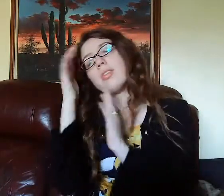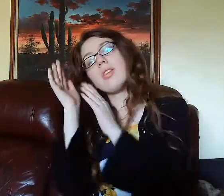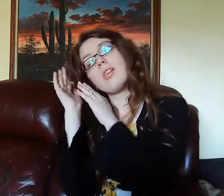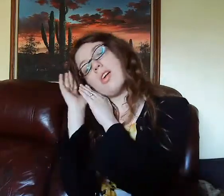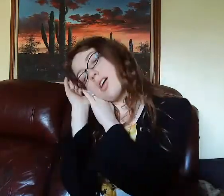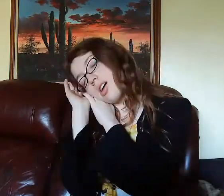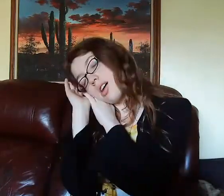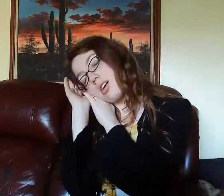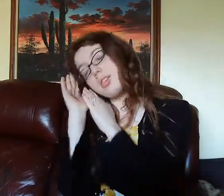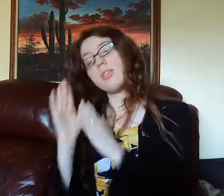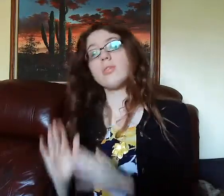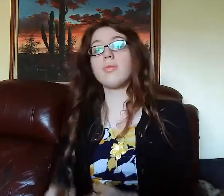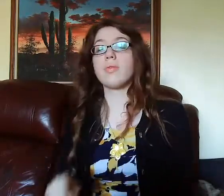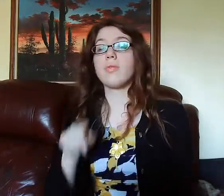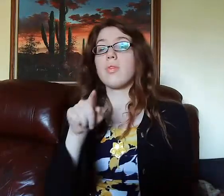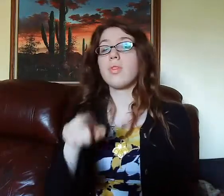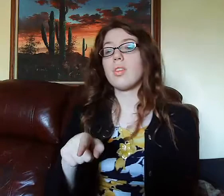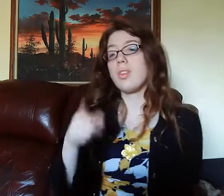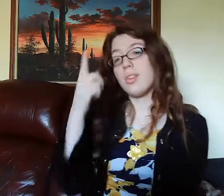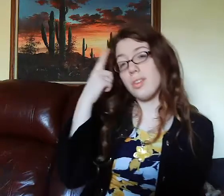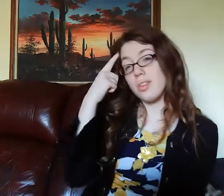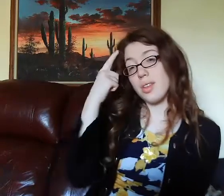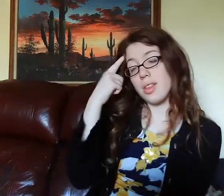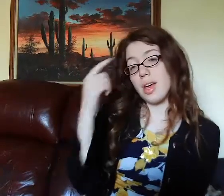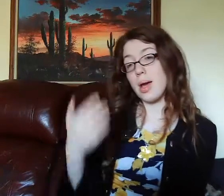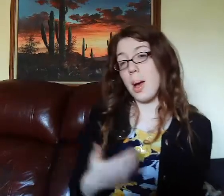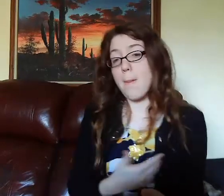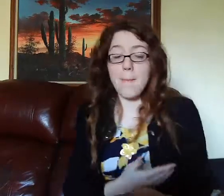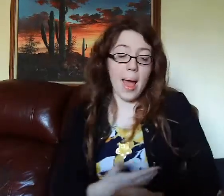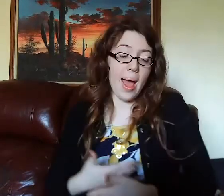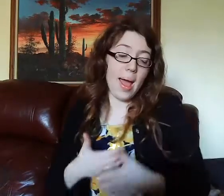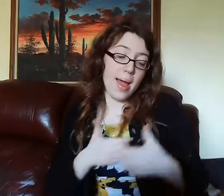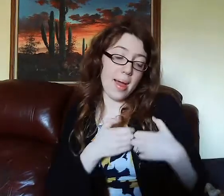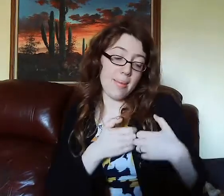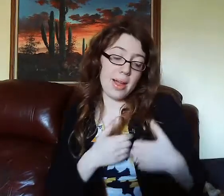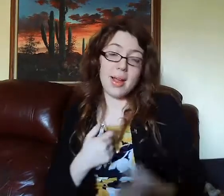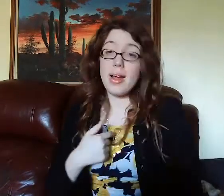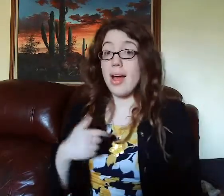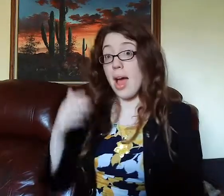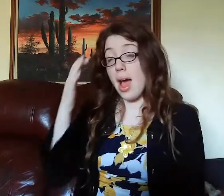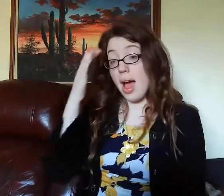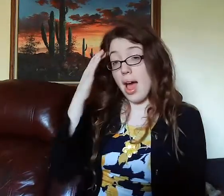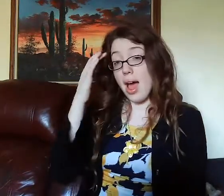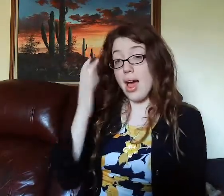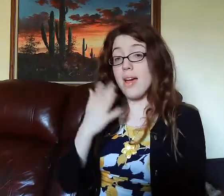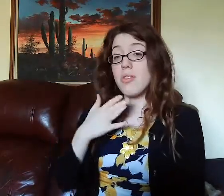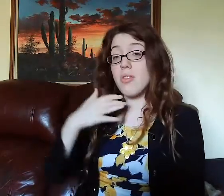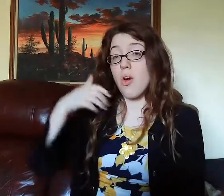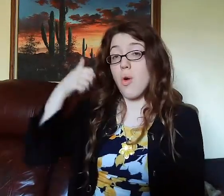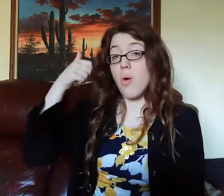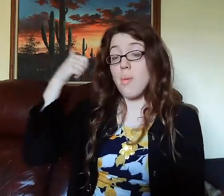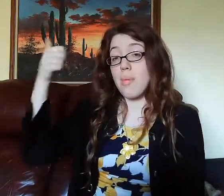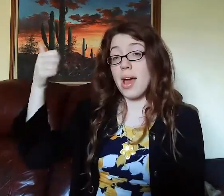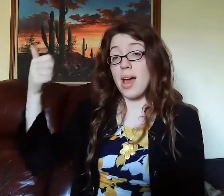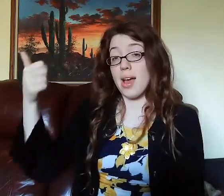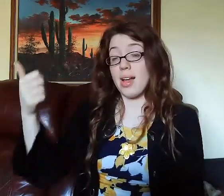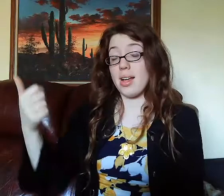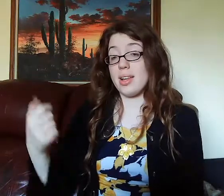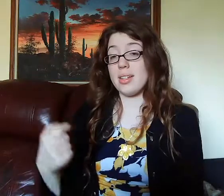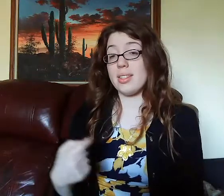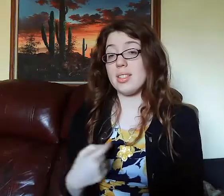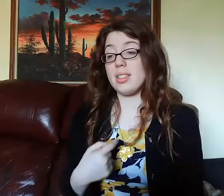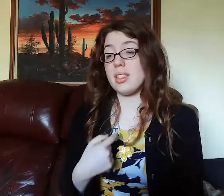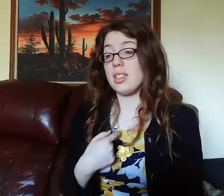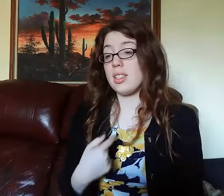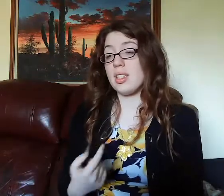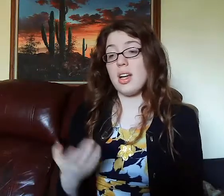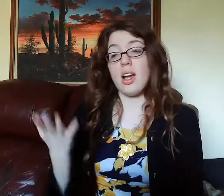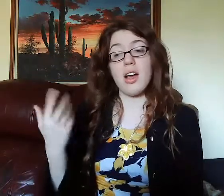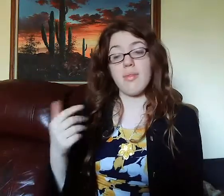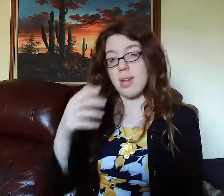been